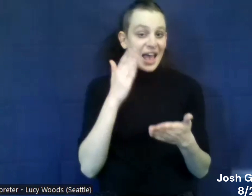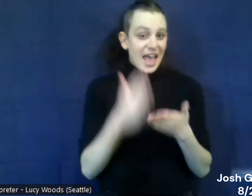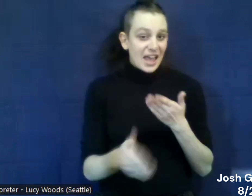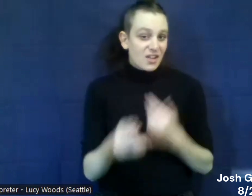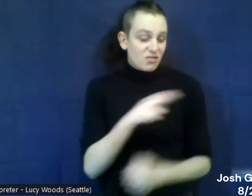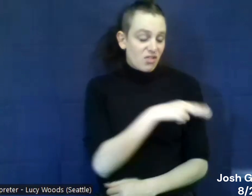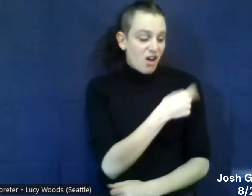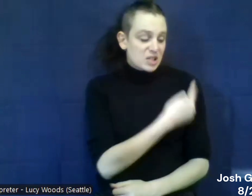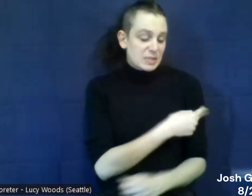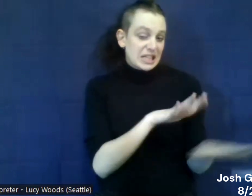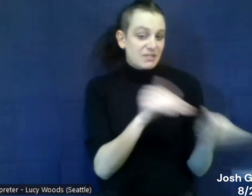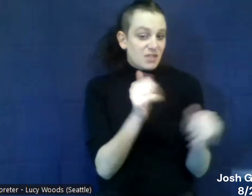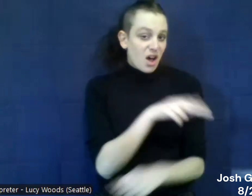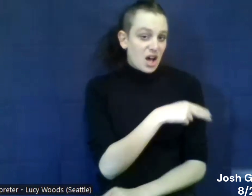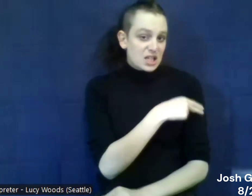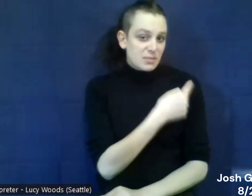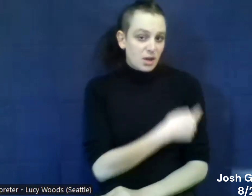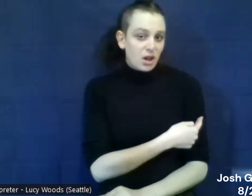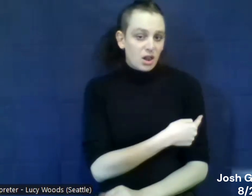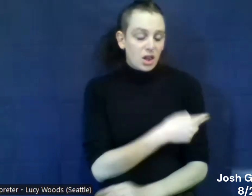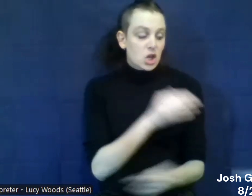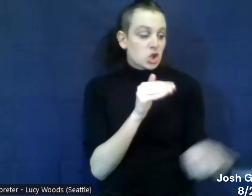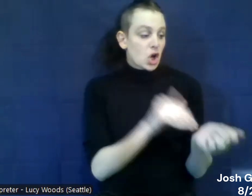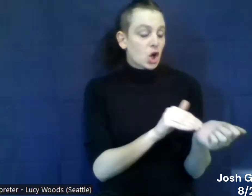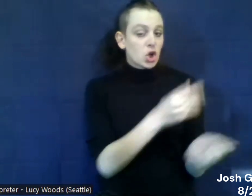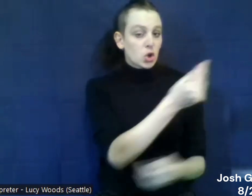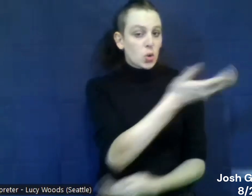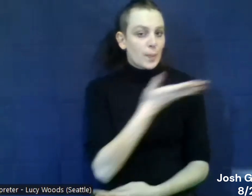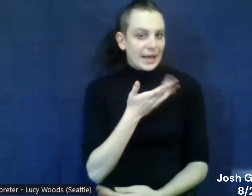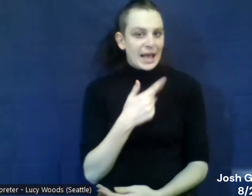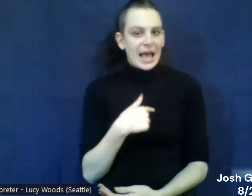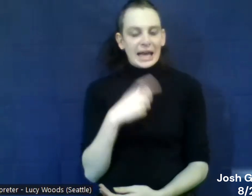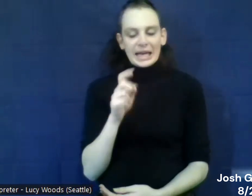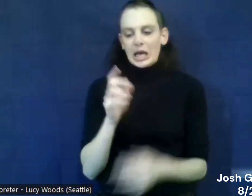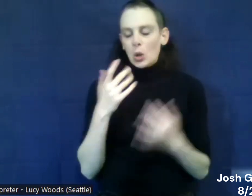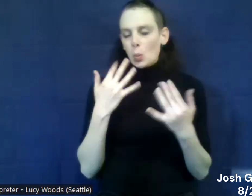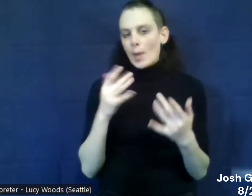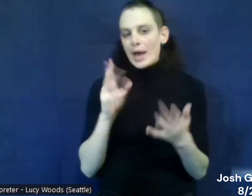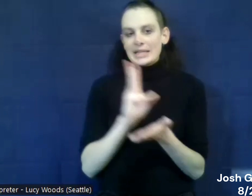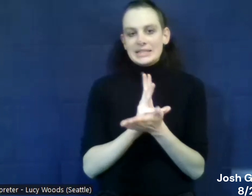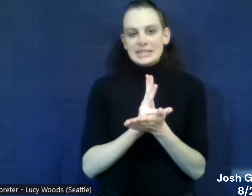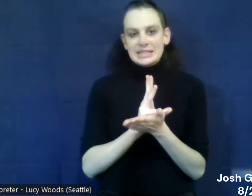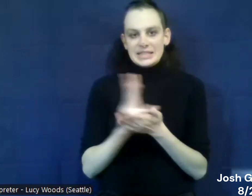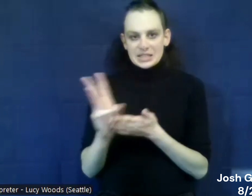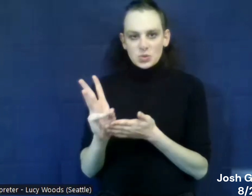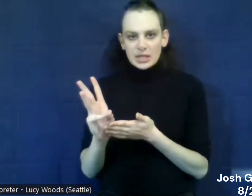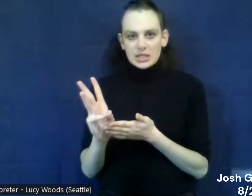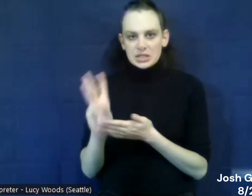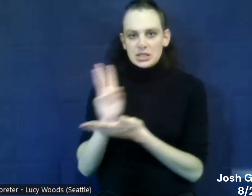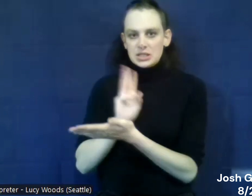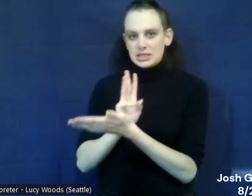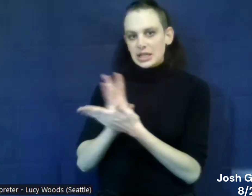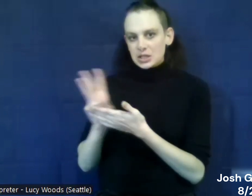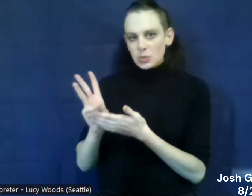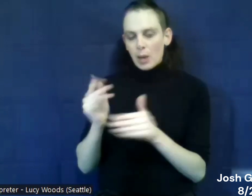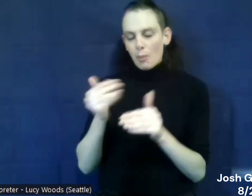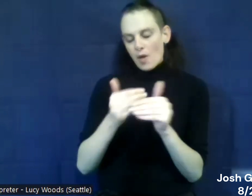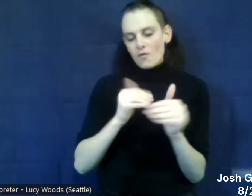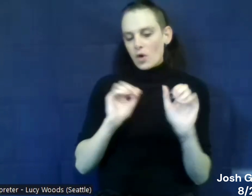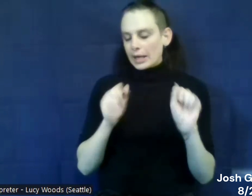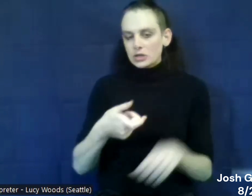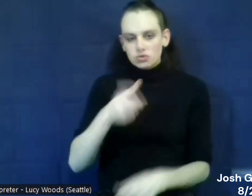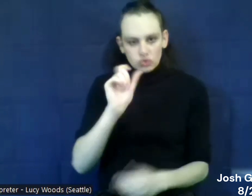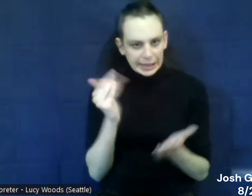said to me that I had to wait at least 6 weeks before I could do any sort of like drinking again, or